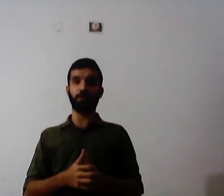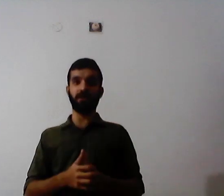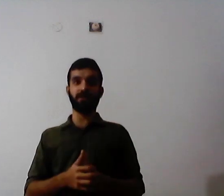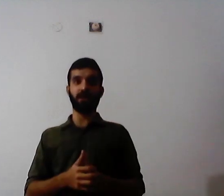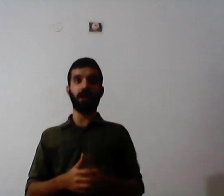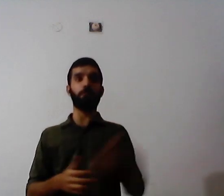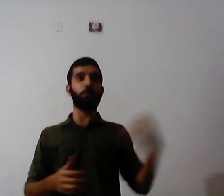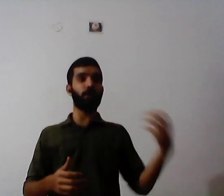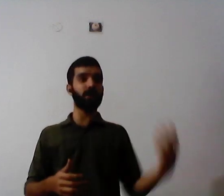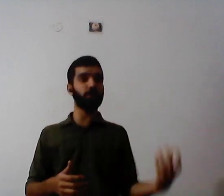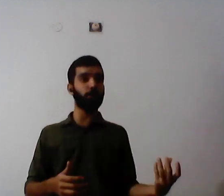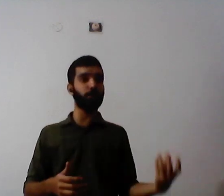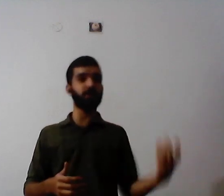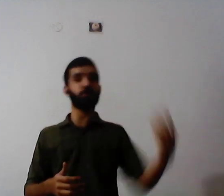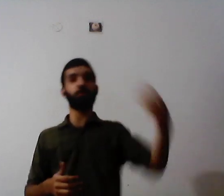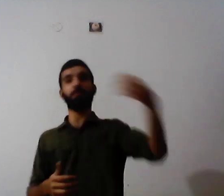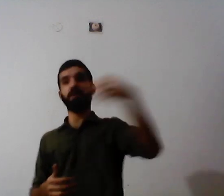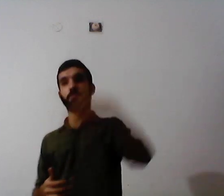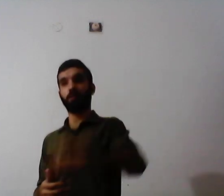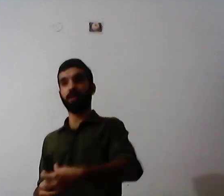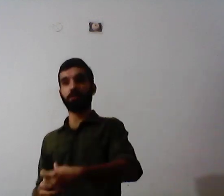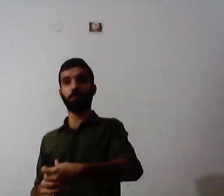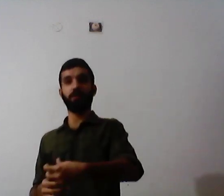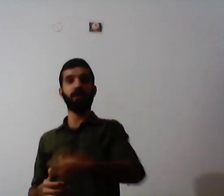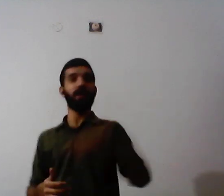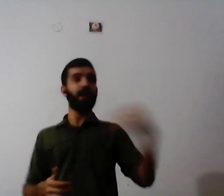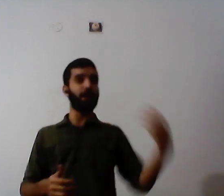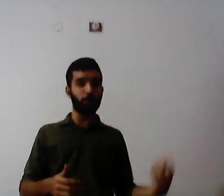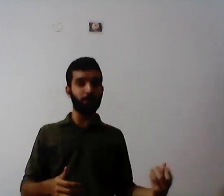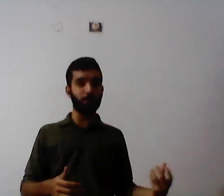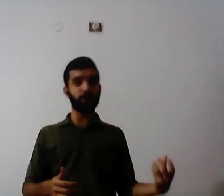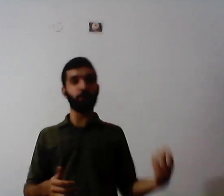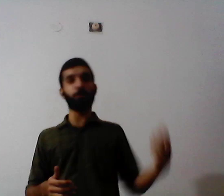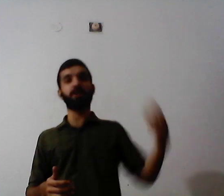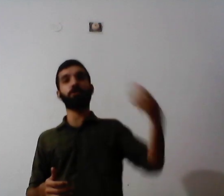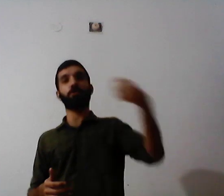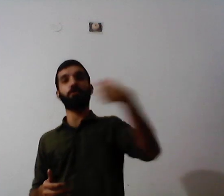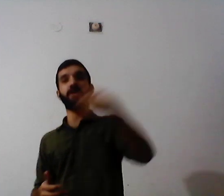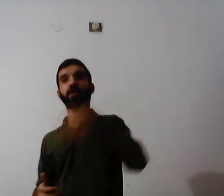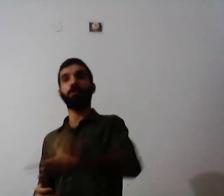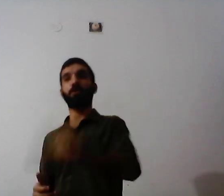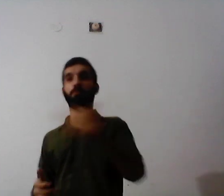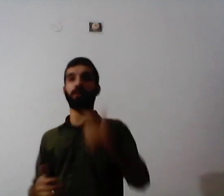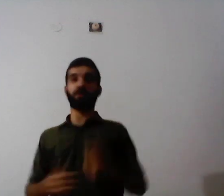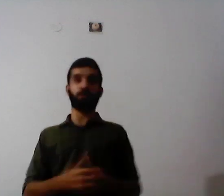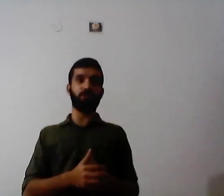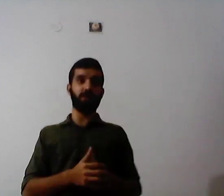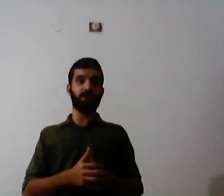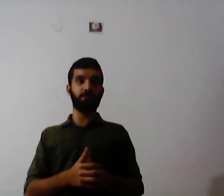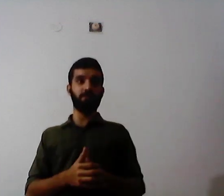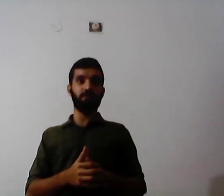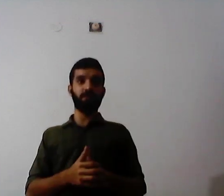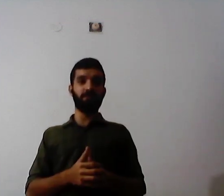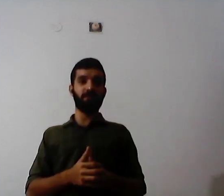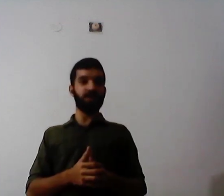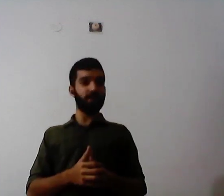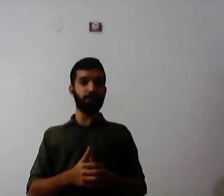solvents. A polar solute is soluble in polar solvent, and non-polar solute is soluble in non-polar solvent. Is that very